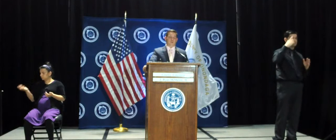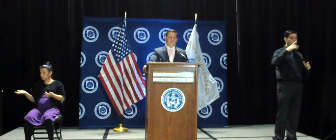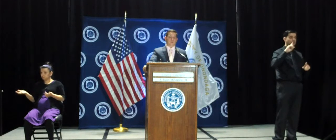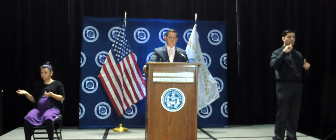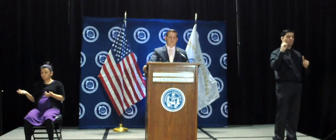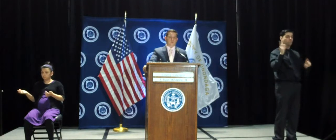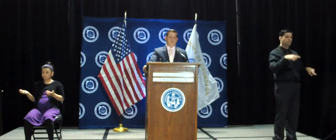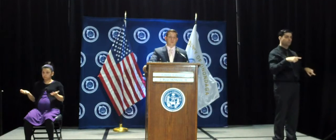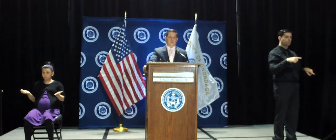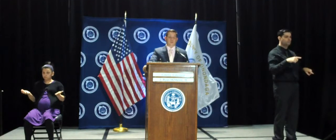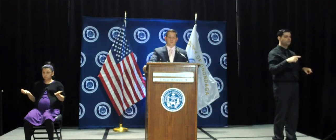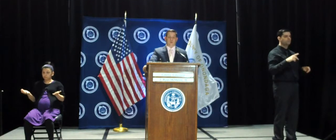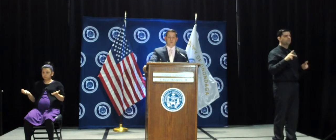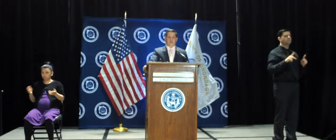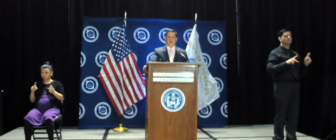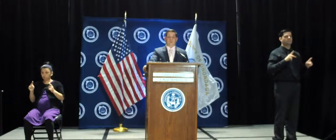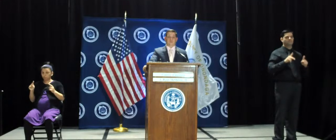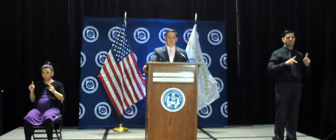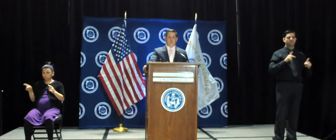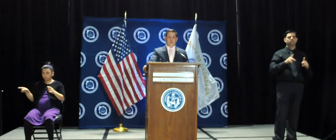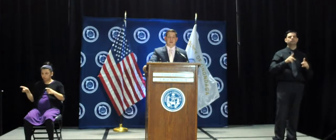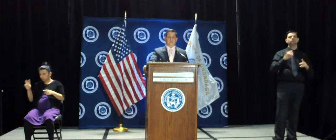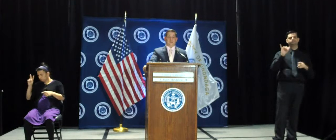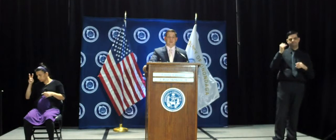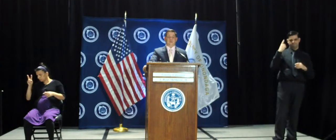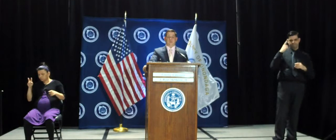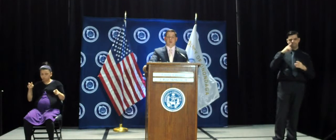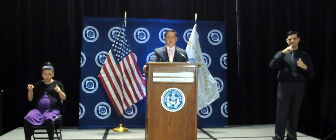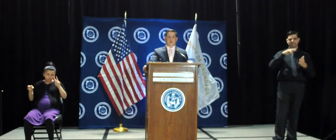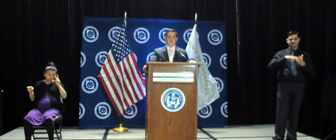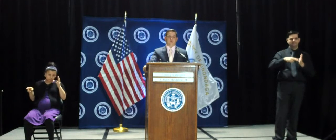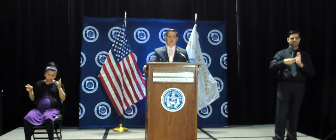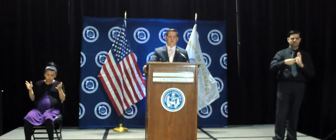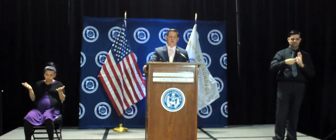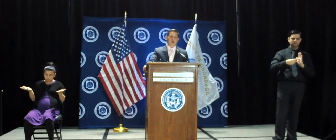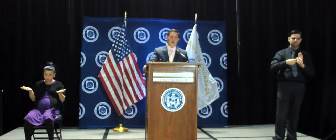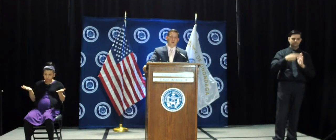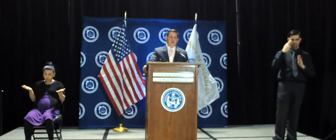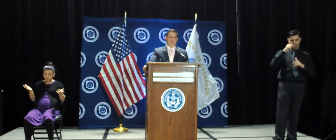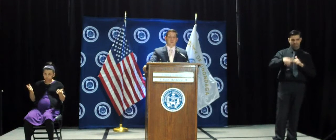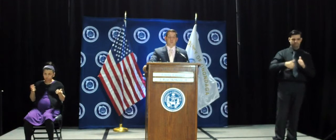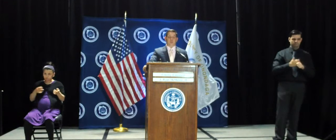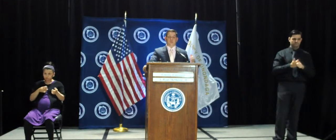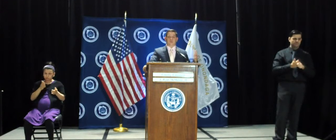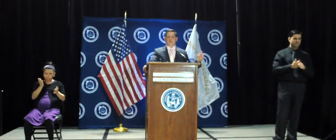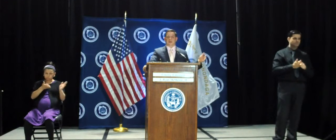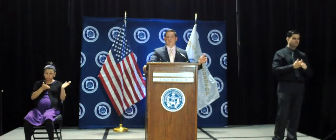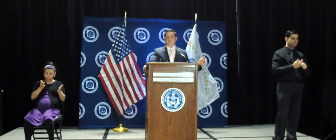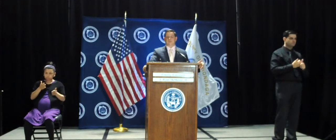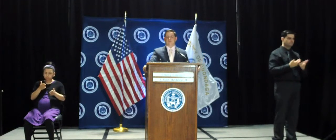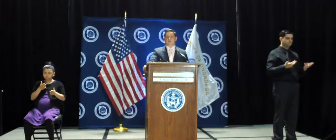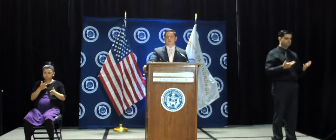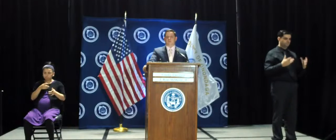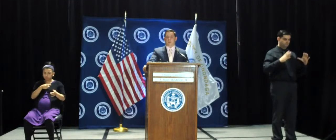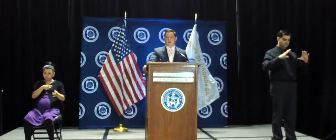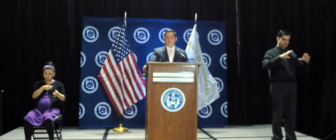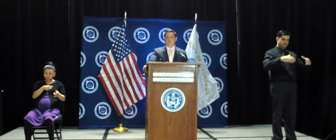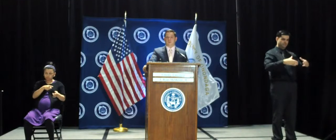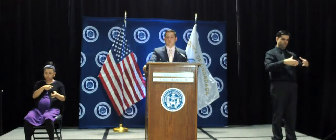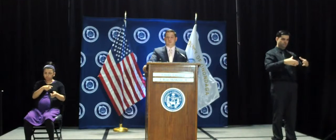now, whether you call them living room gatherings, small gatherings, whatever they are, they're producing cases